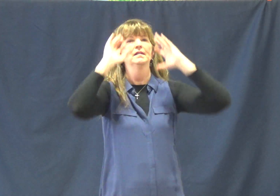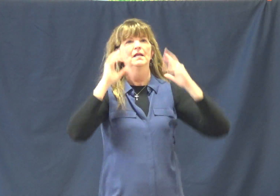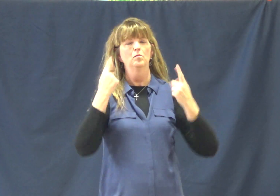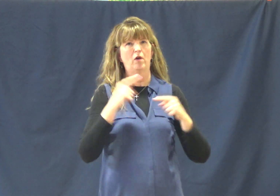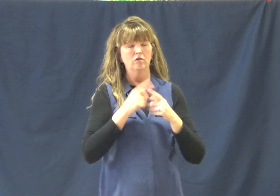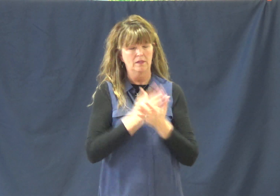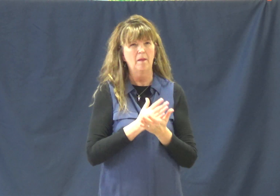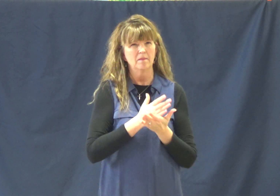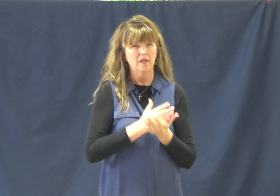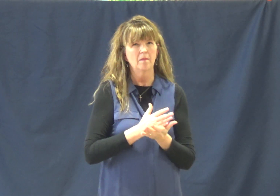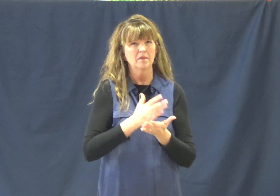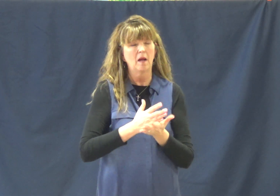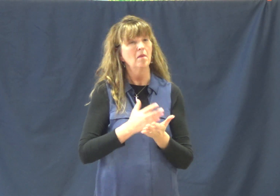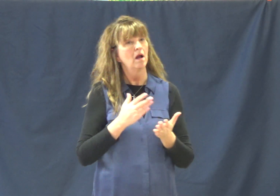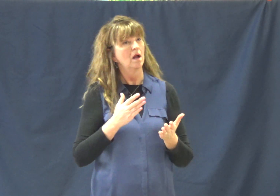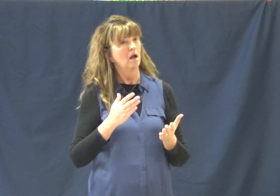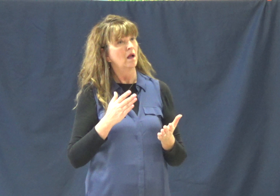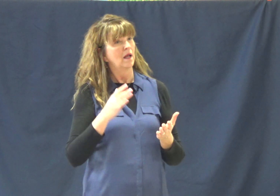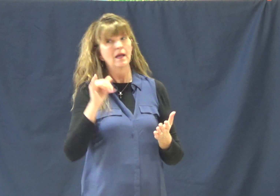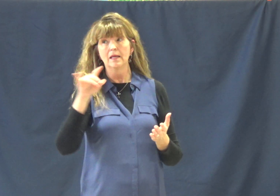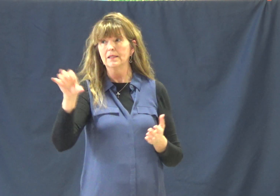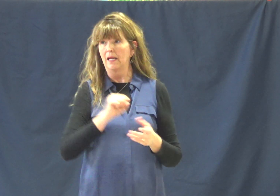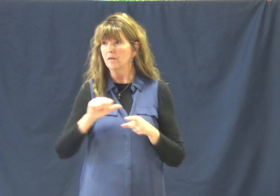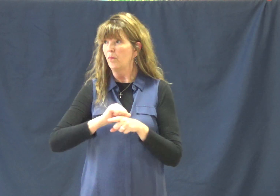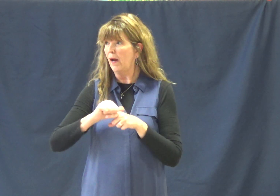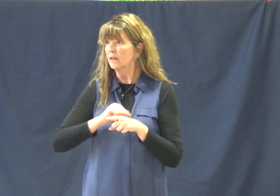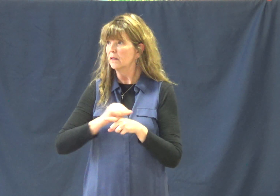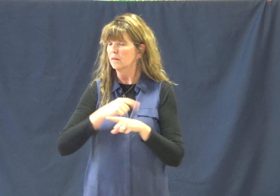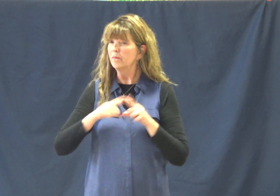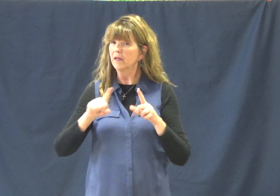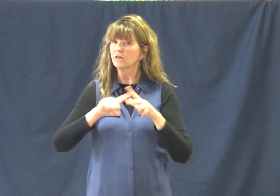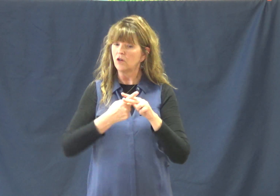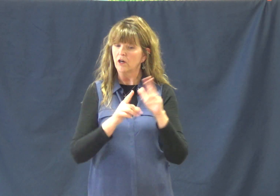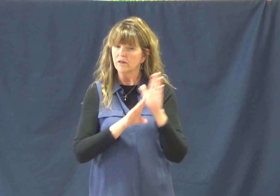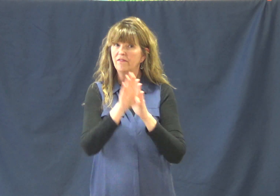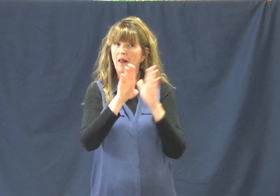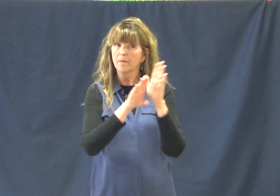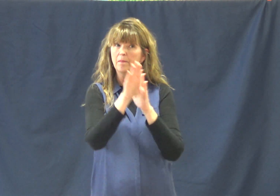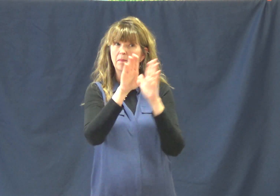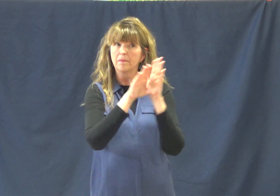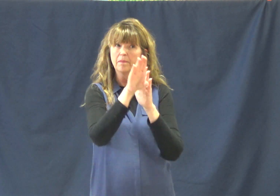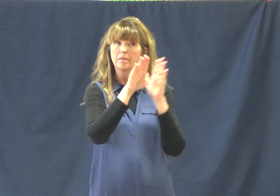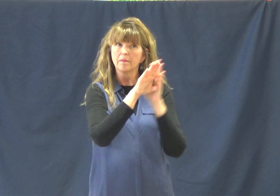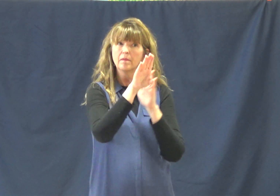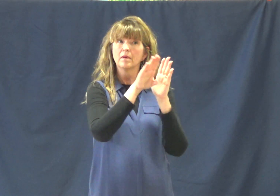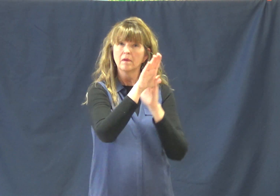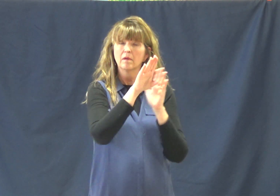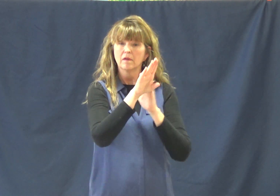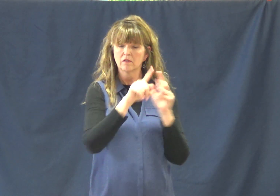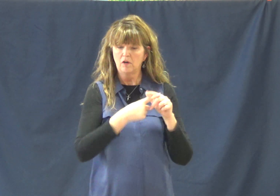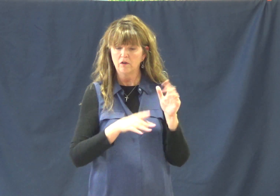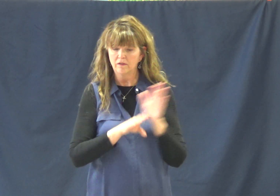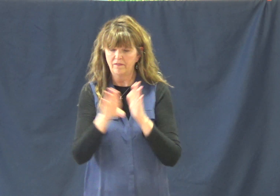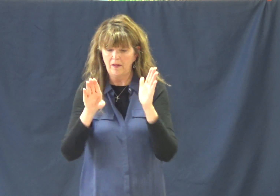that might be negative, I try to stop myself. And it does take practice and discipline, but you can